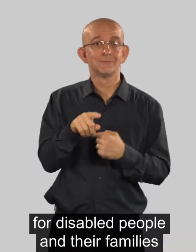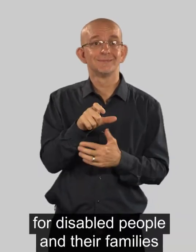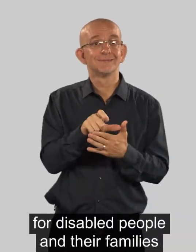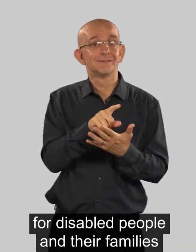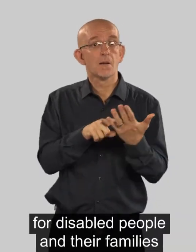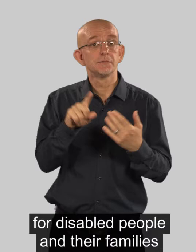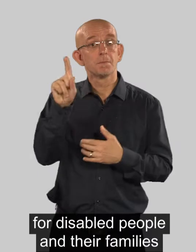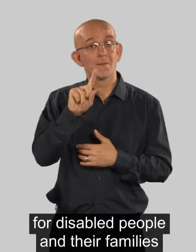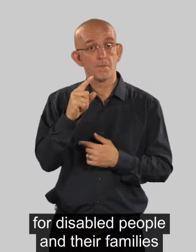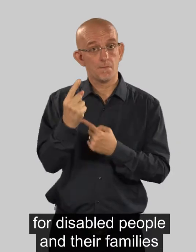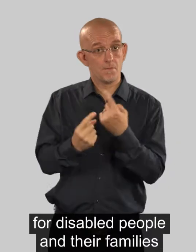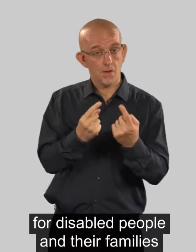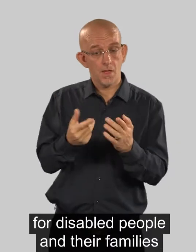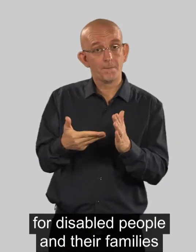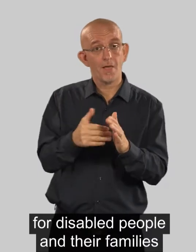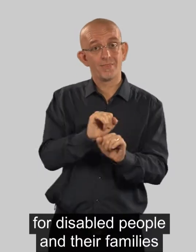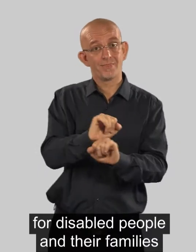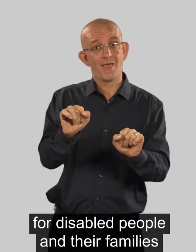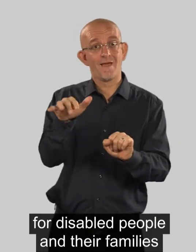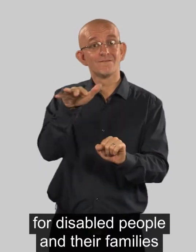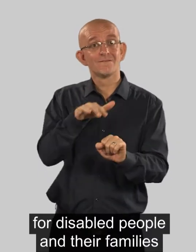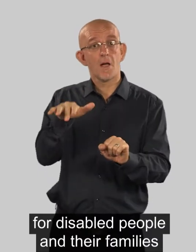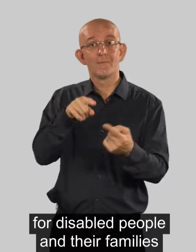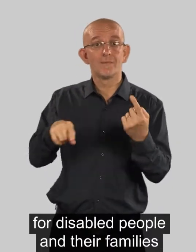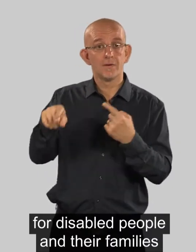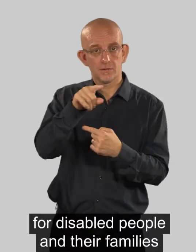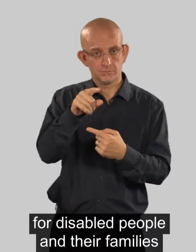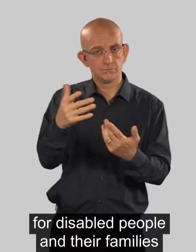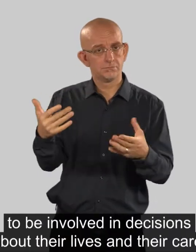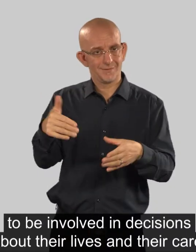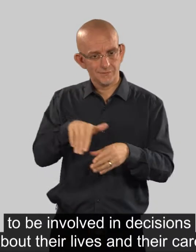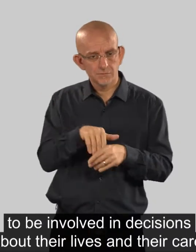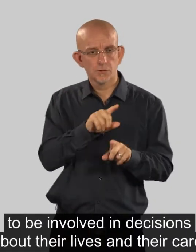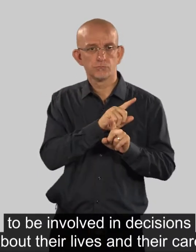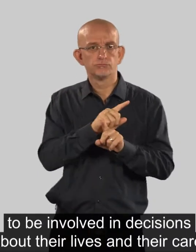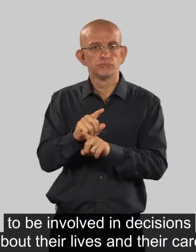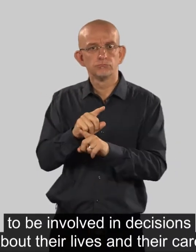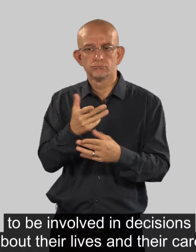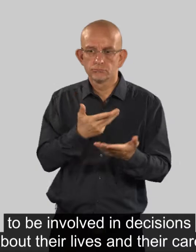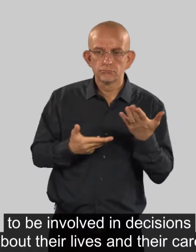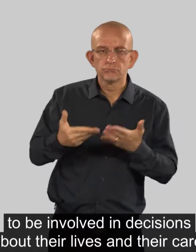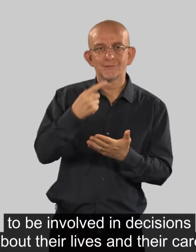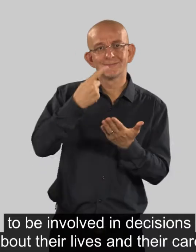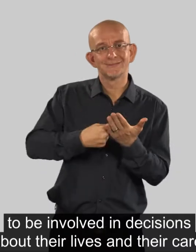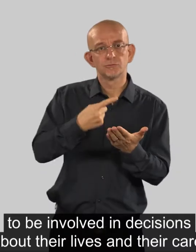people and their families to be involved in decisions about their lives and their